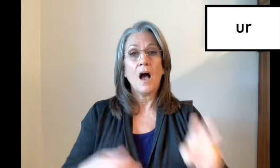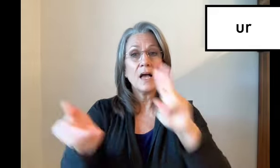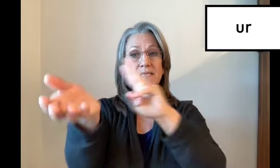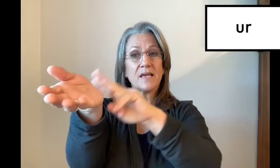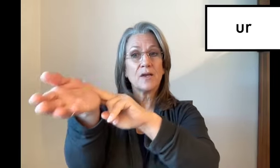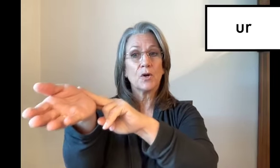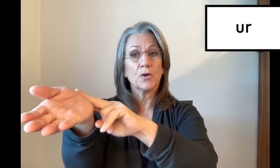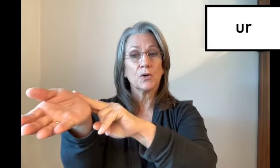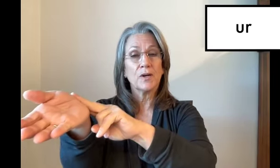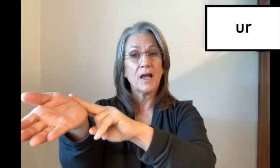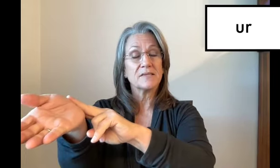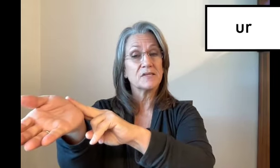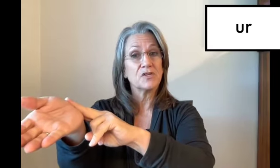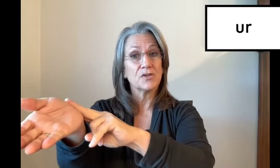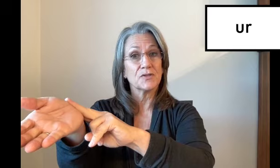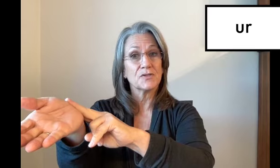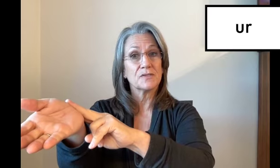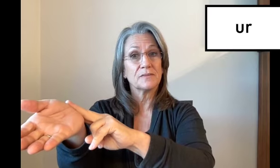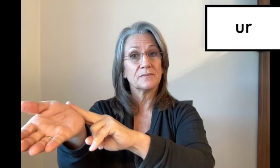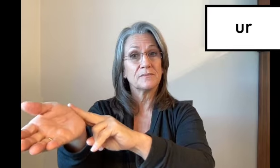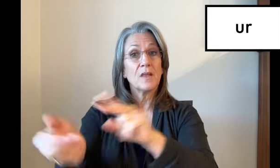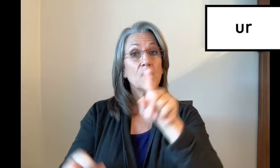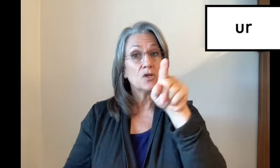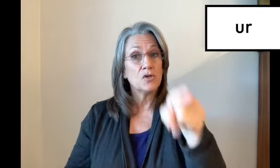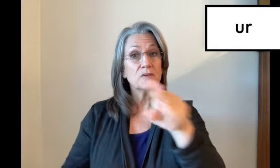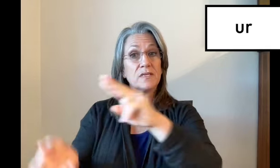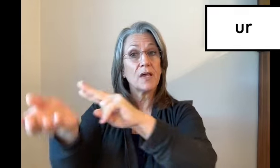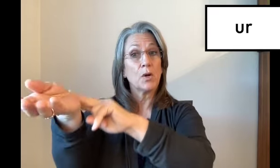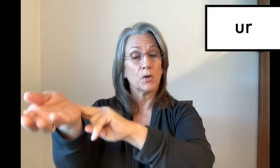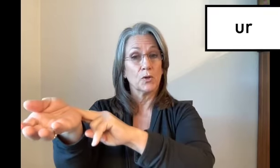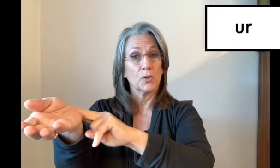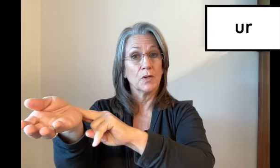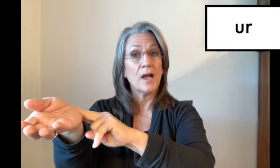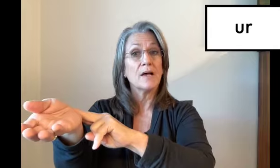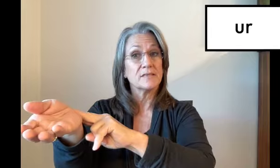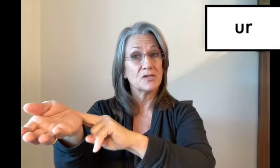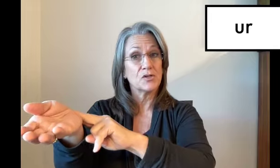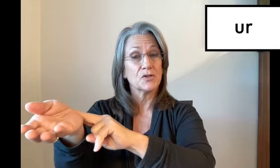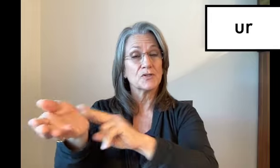I say as in nurse. You say as in nurse.